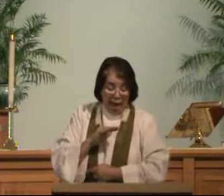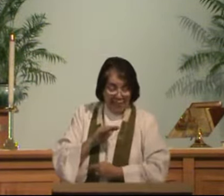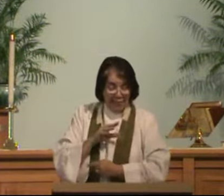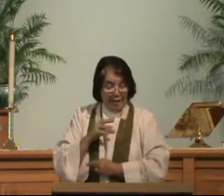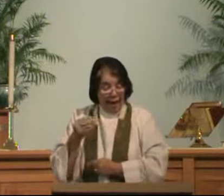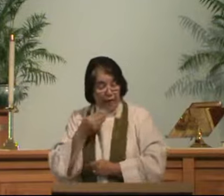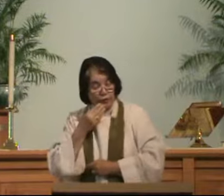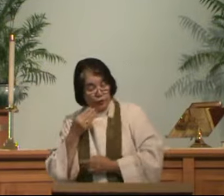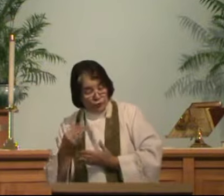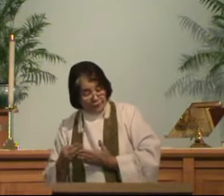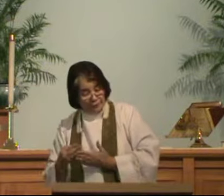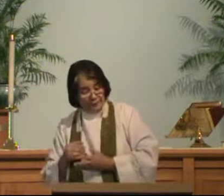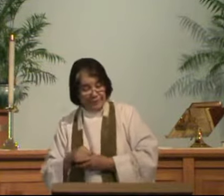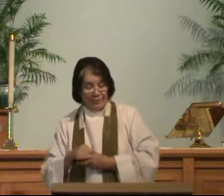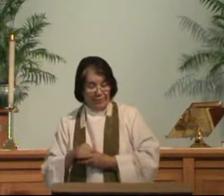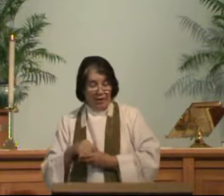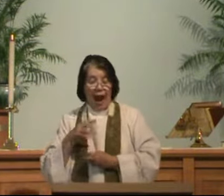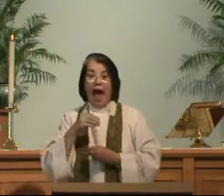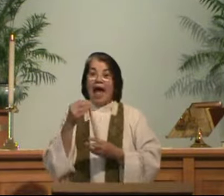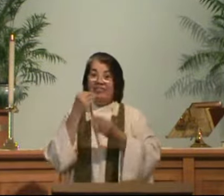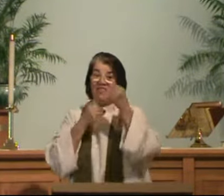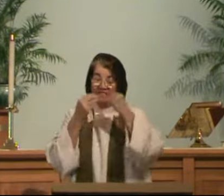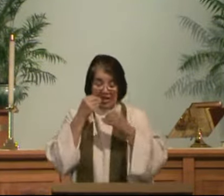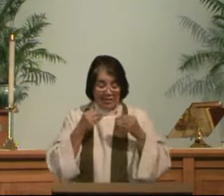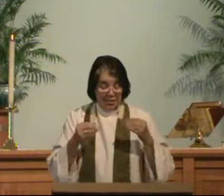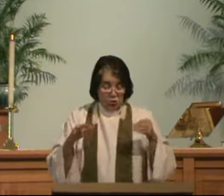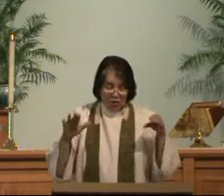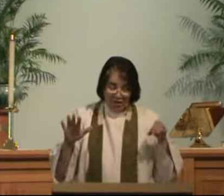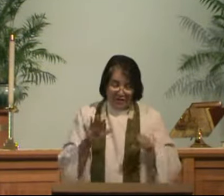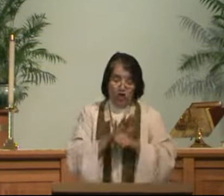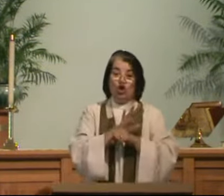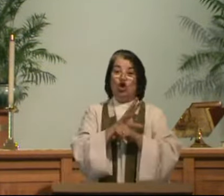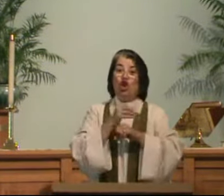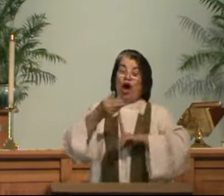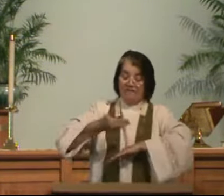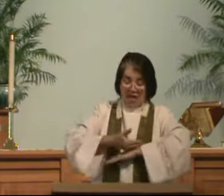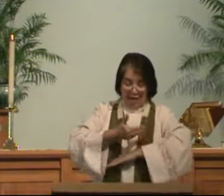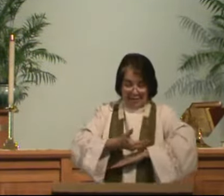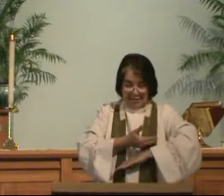bad and good, and the feast was full of guests.